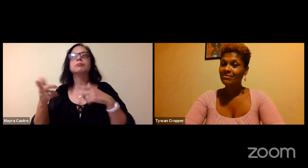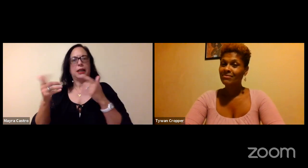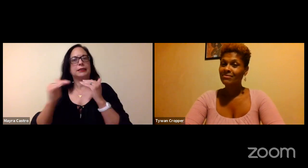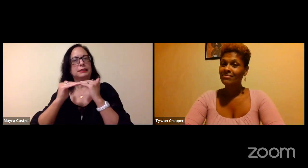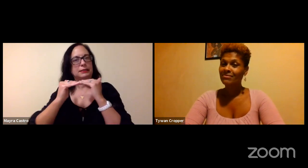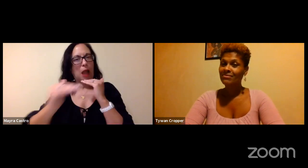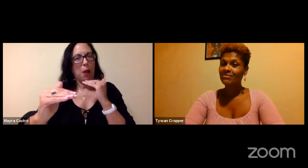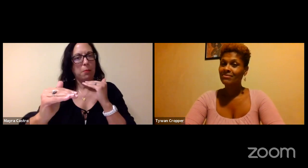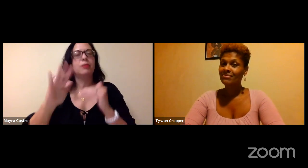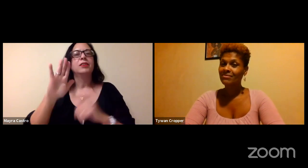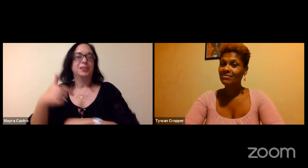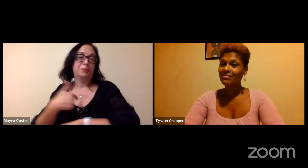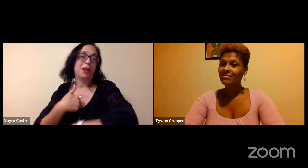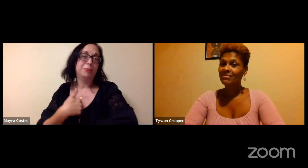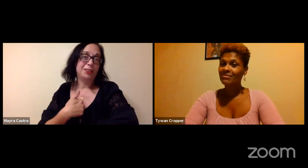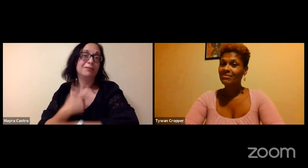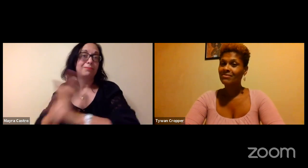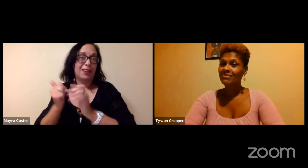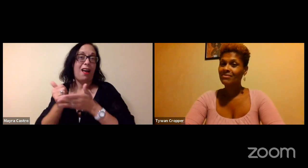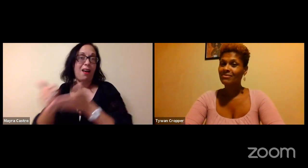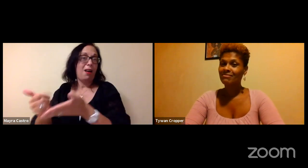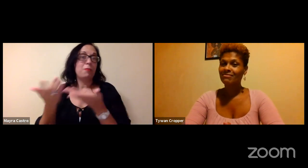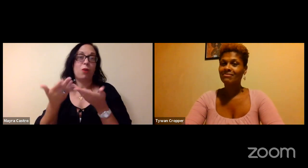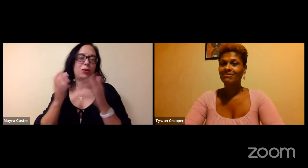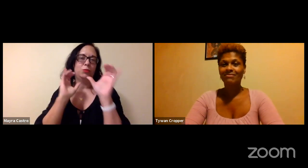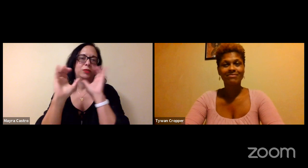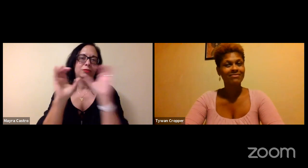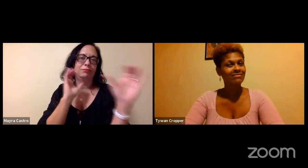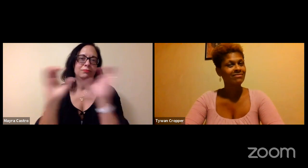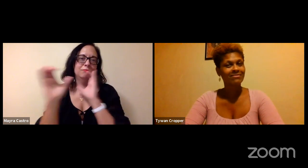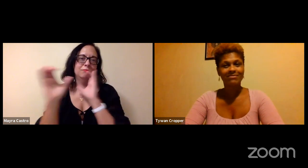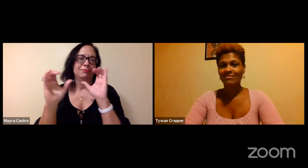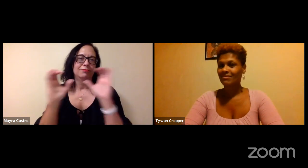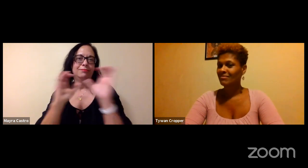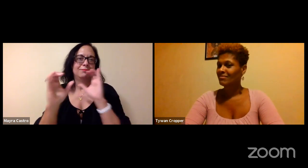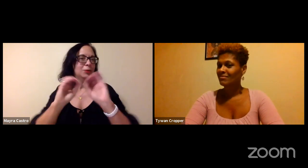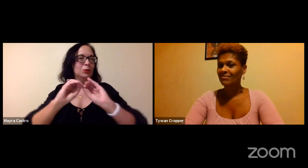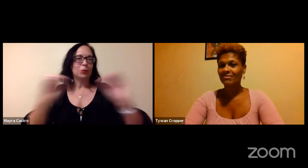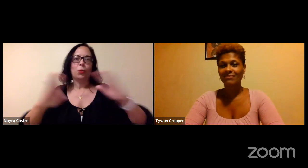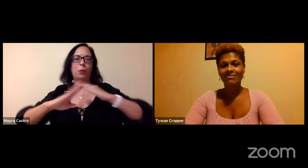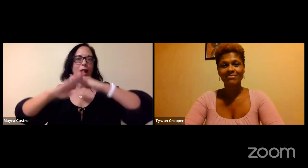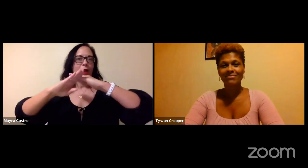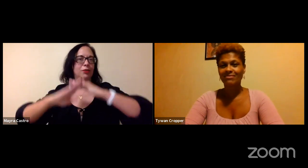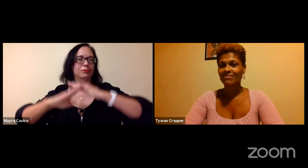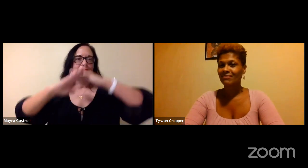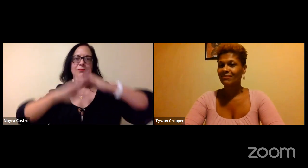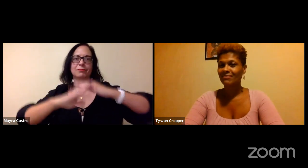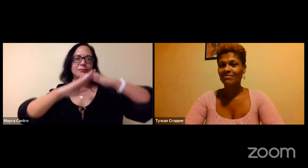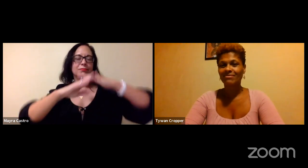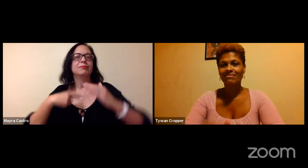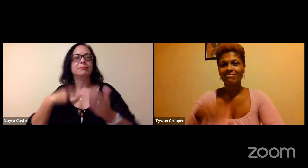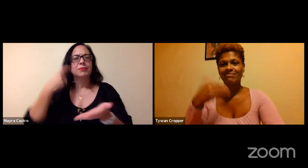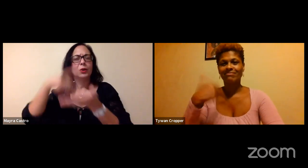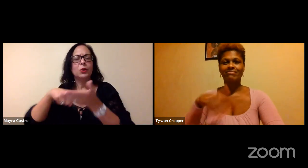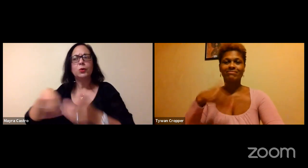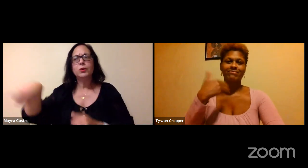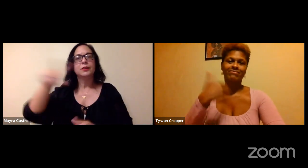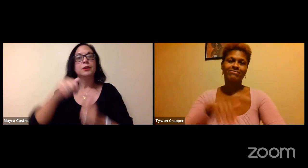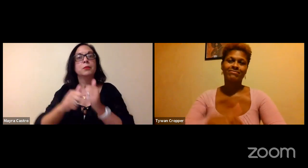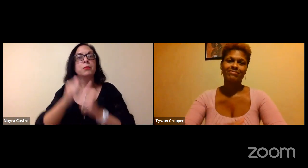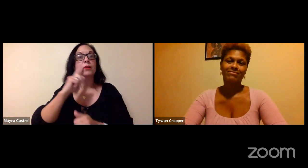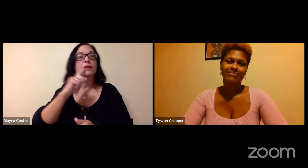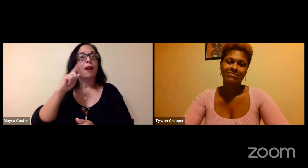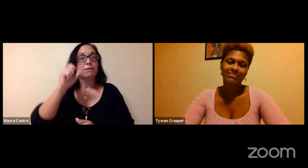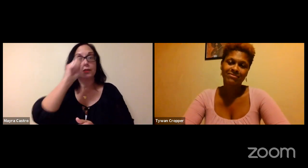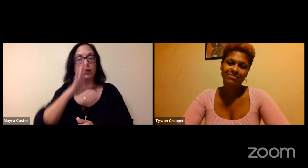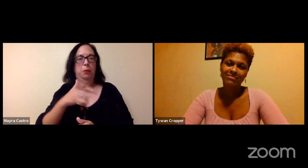with a therapist who could sign. And always the goal is to create stability for your clients. And it was